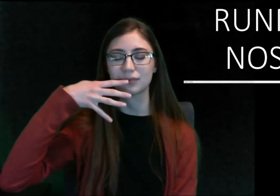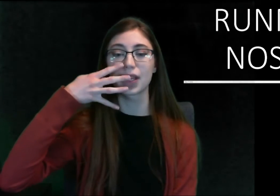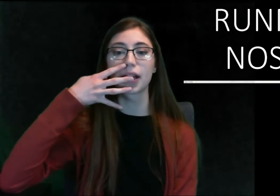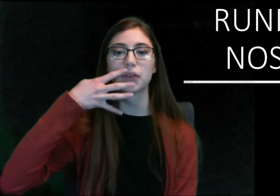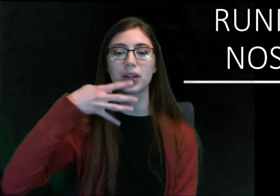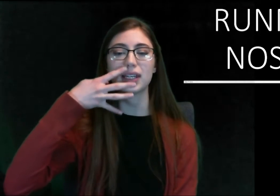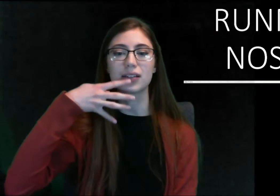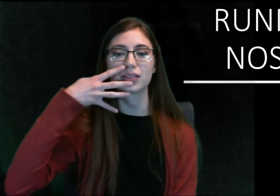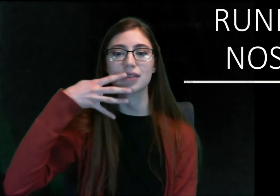Runny nose.